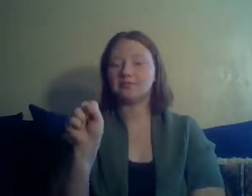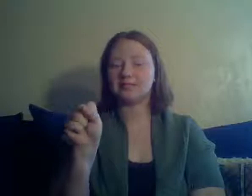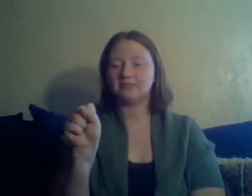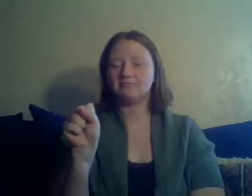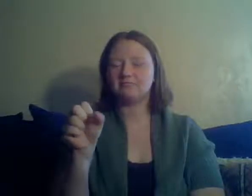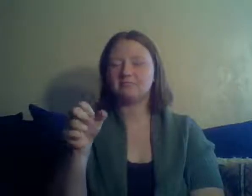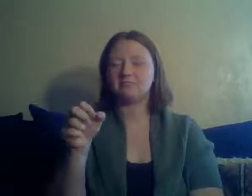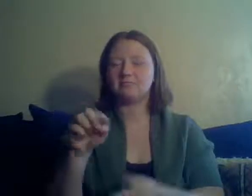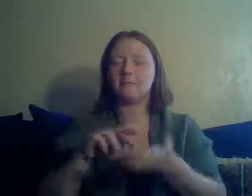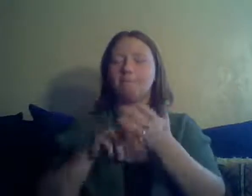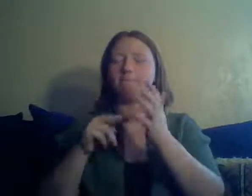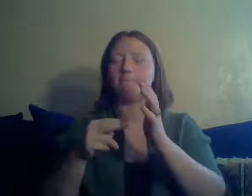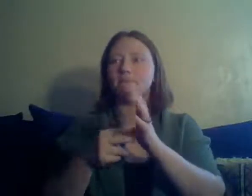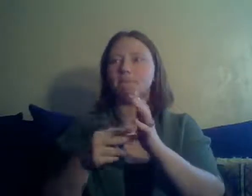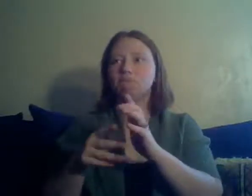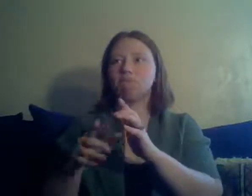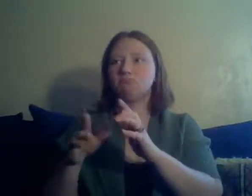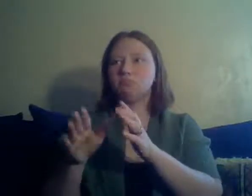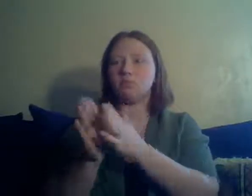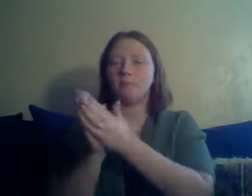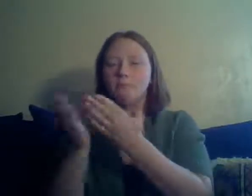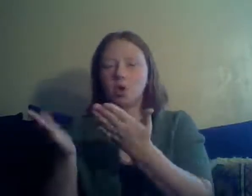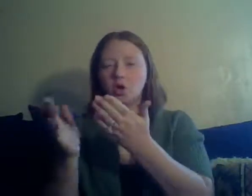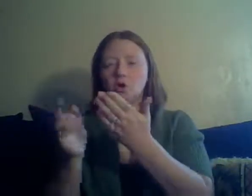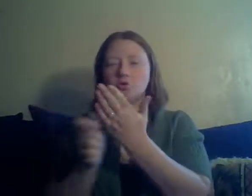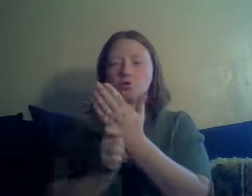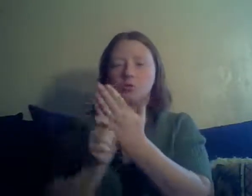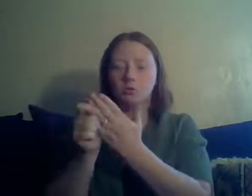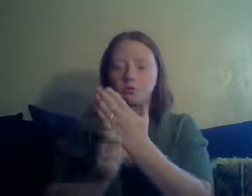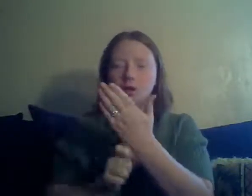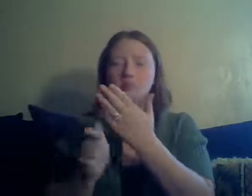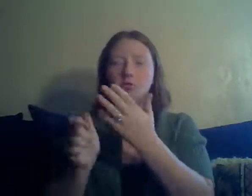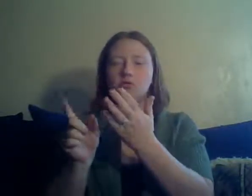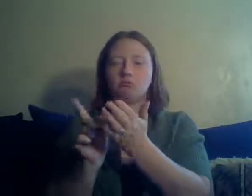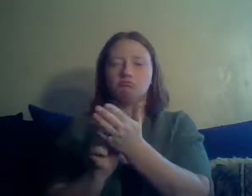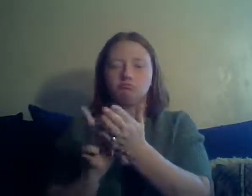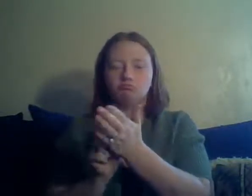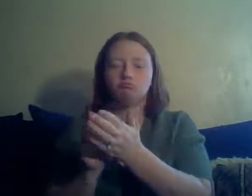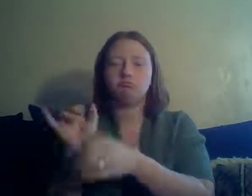not like a master's thesis, but it's a start. So students are